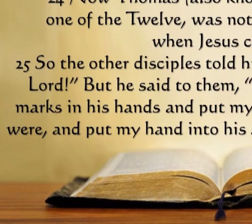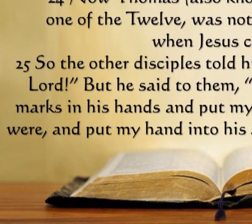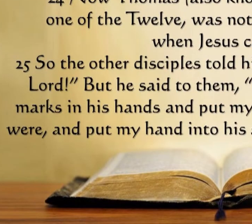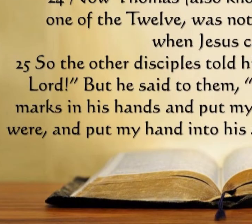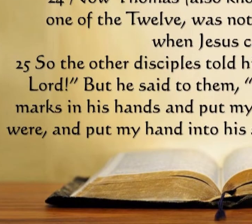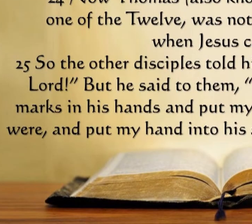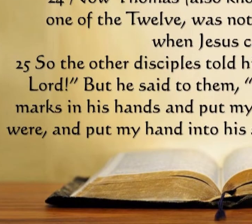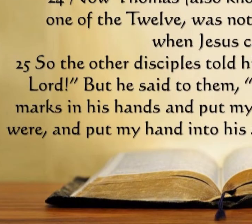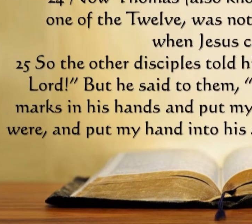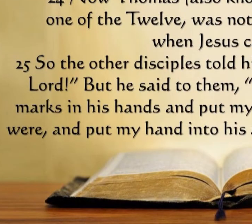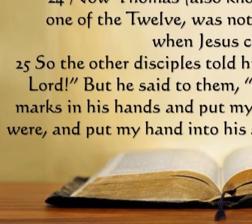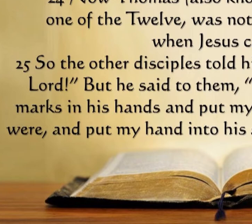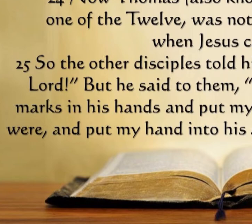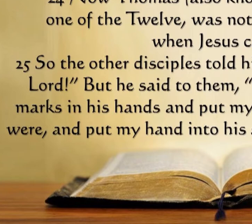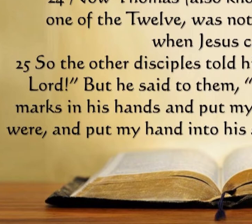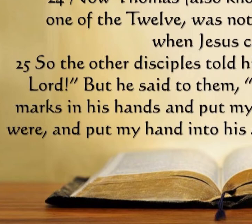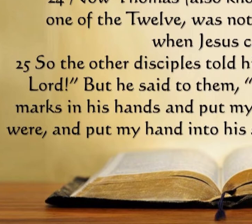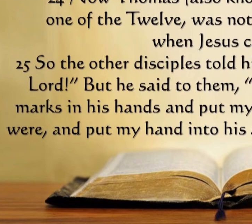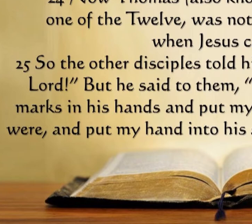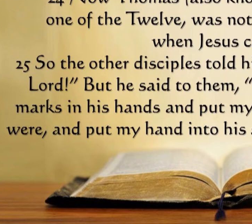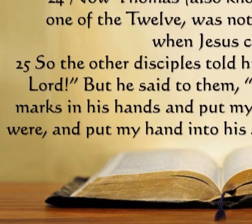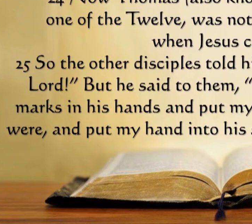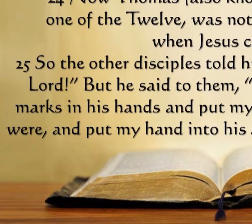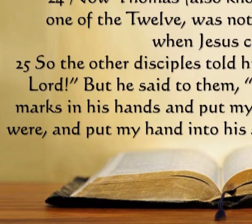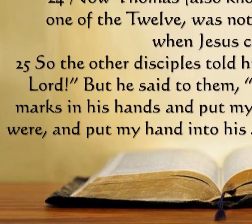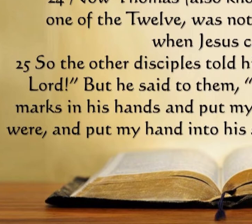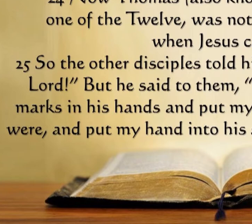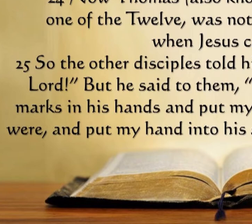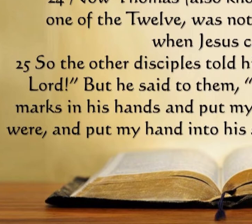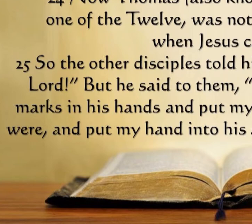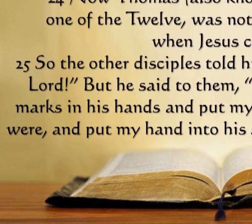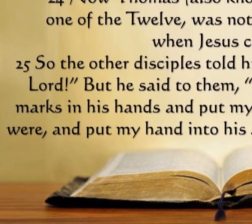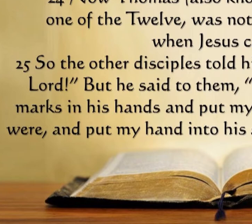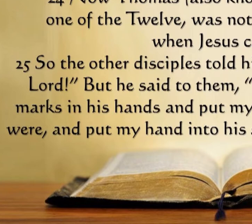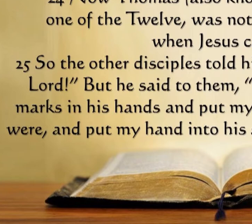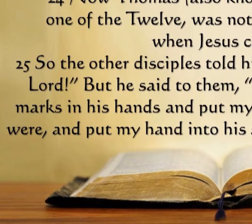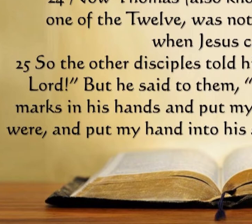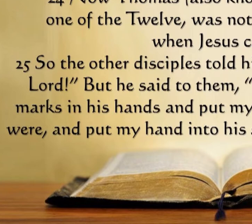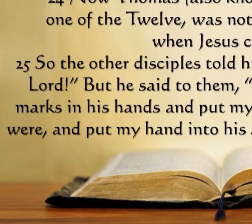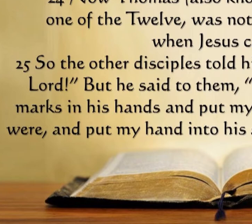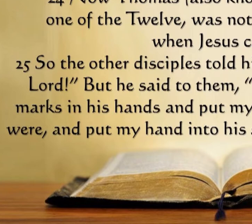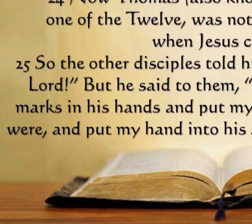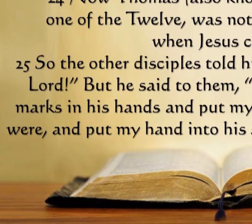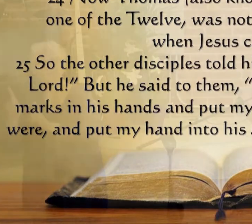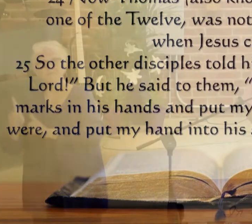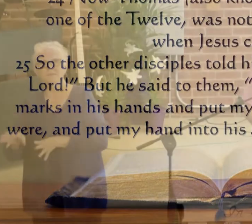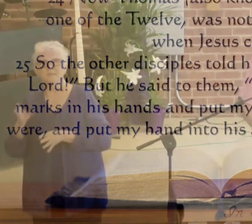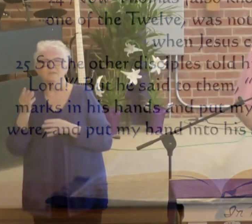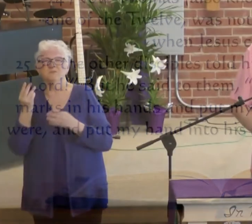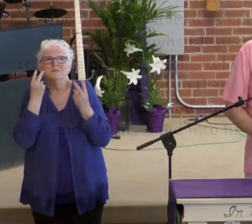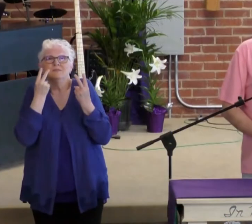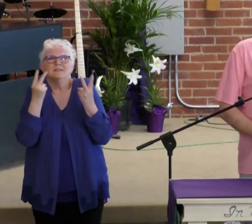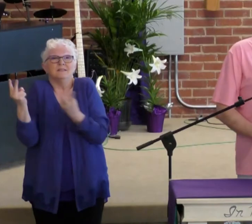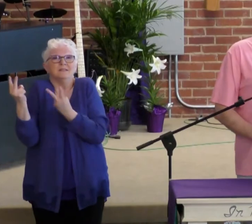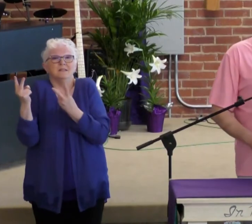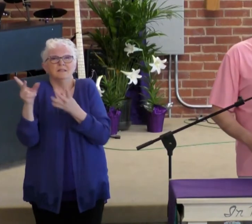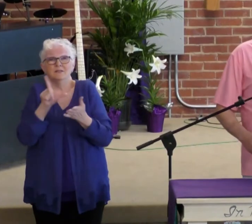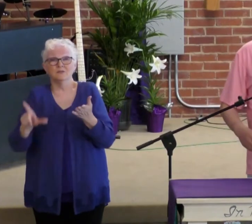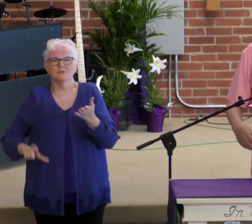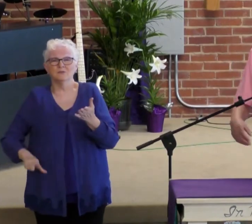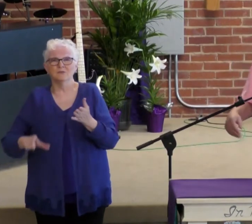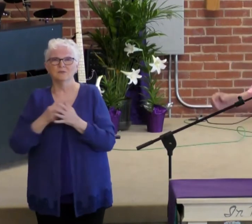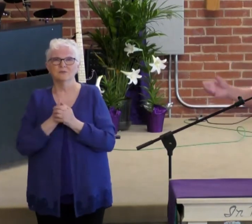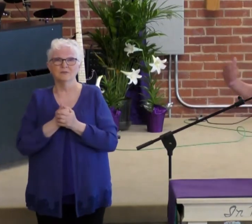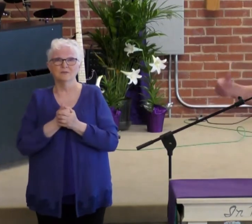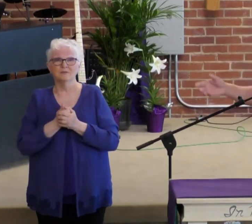the disciples when Jesus came. So the other disciples said to him, "We've seen the Lord." Kind of like you ever